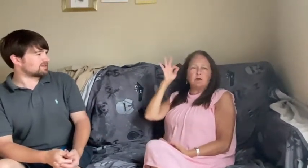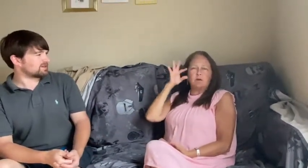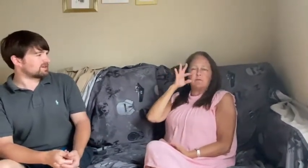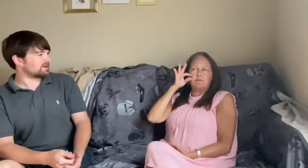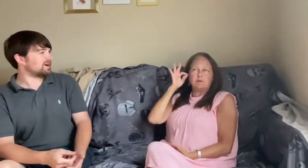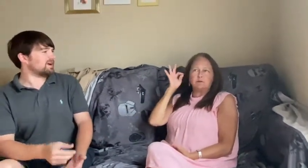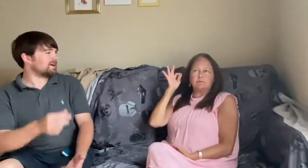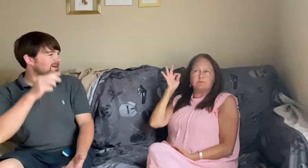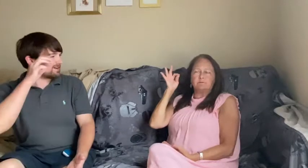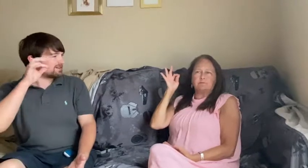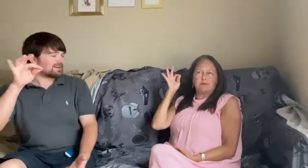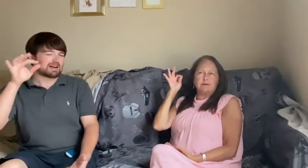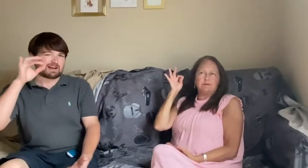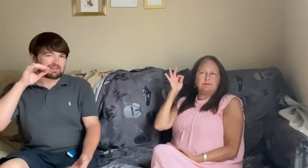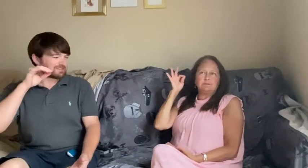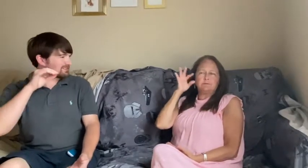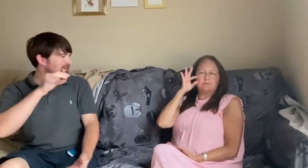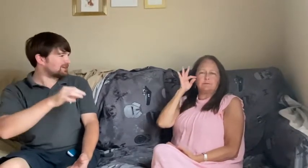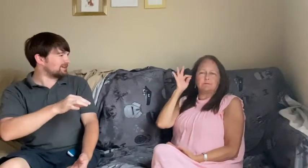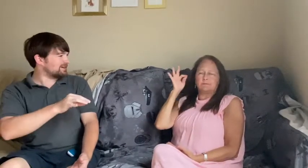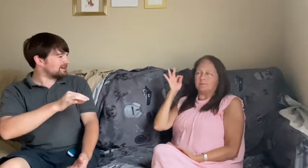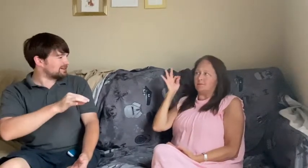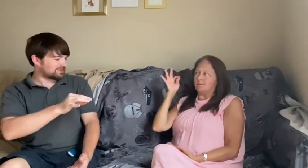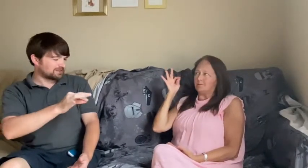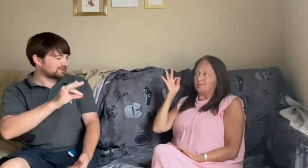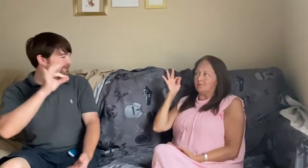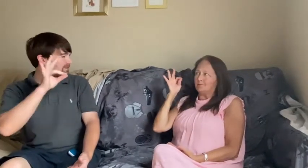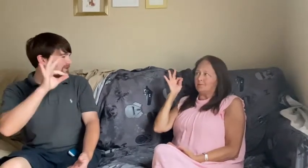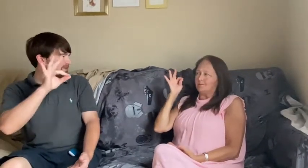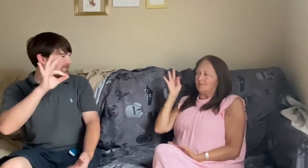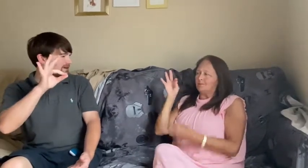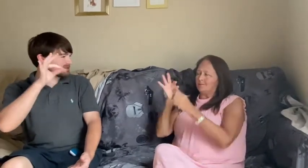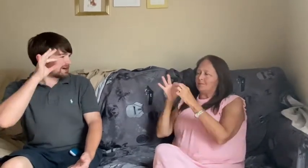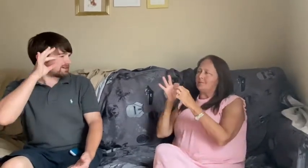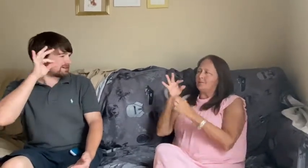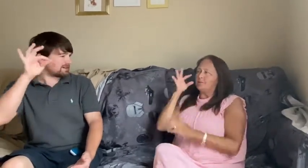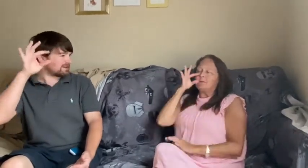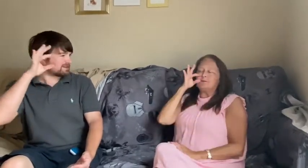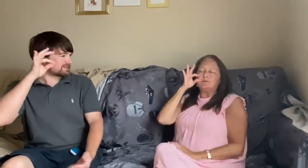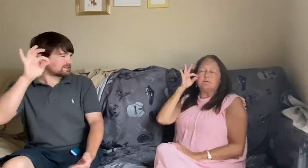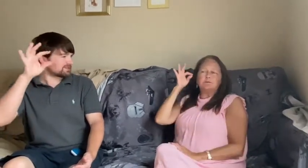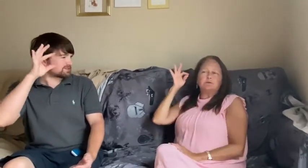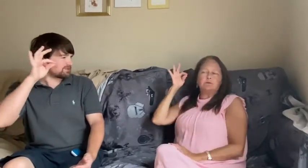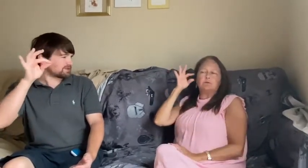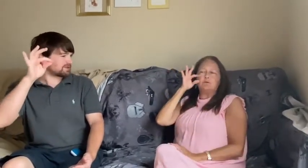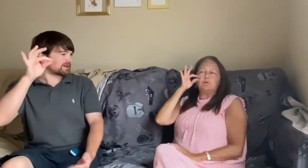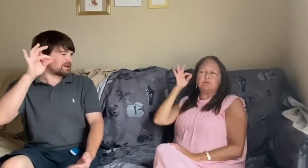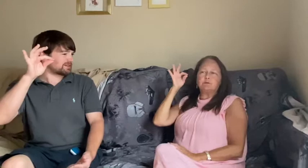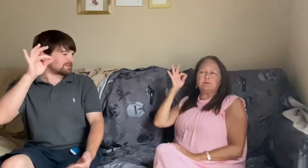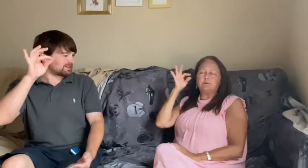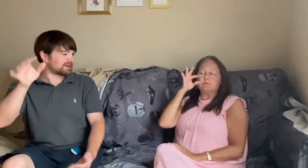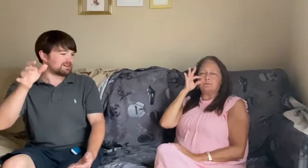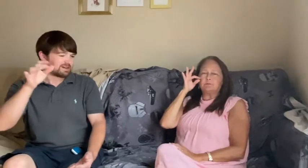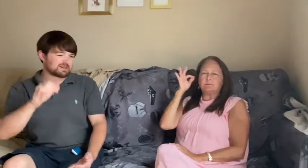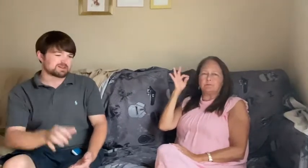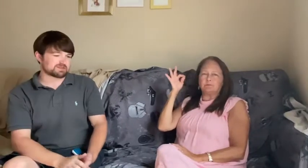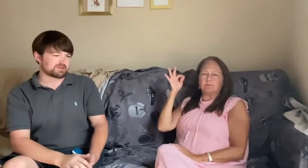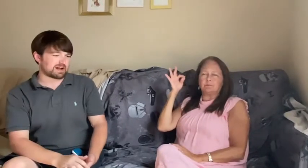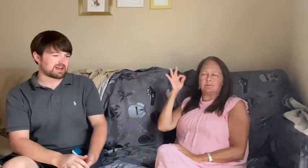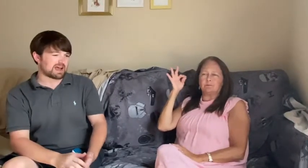off of their face. Okay. So let's see. So you put 3 fingers out and then just pull those out. Whiskers. Okay. So we got a cat